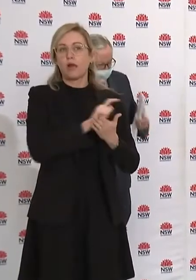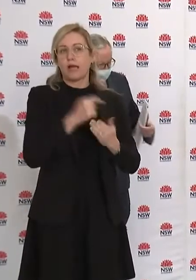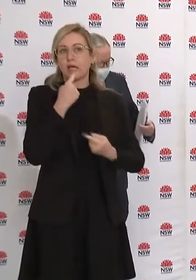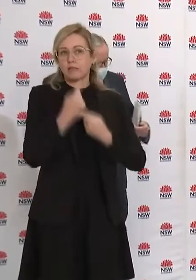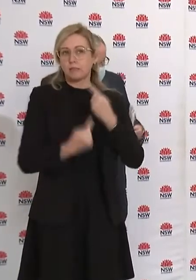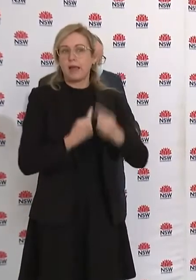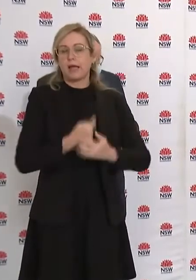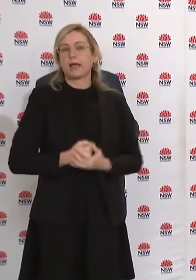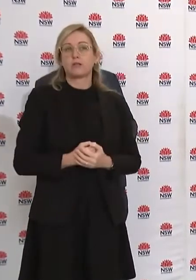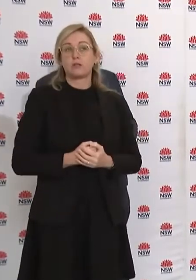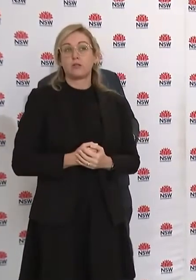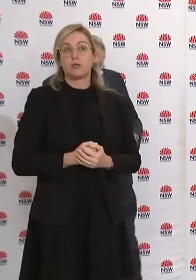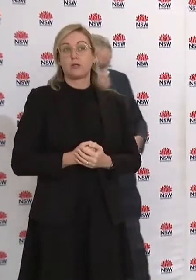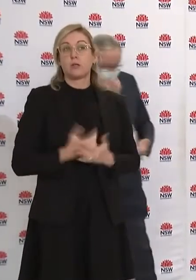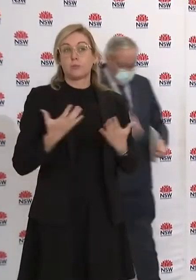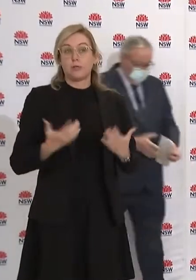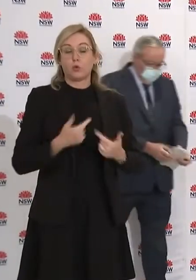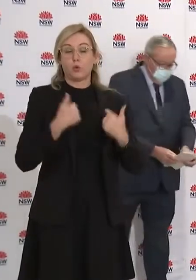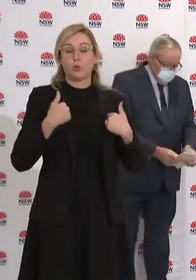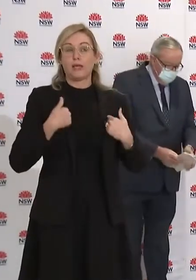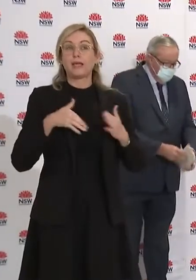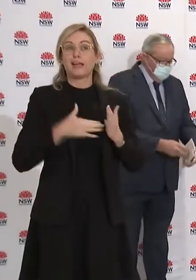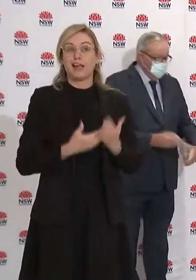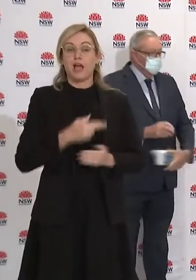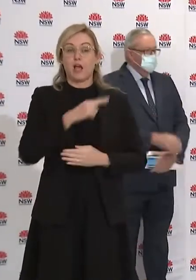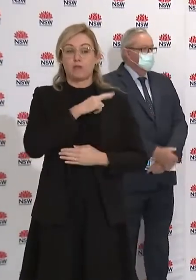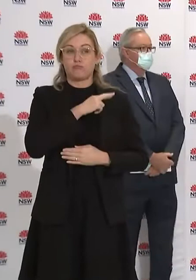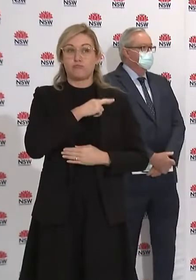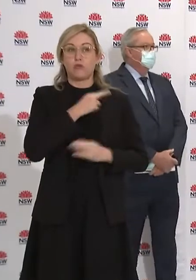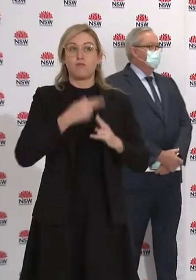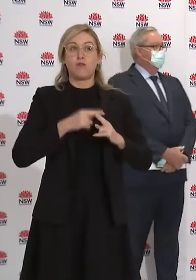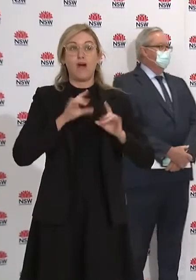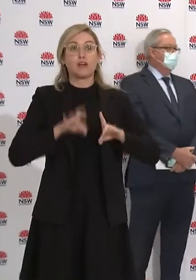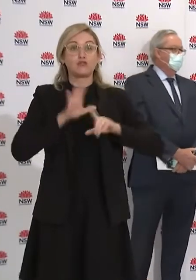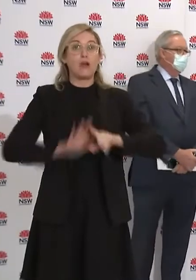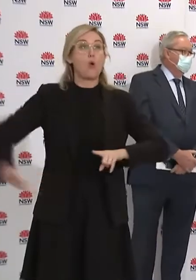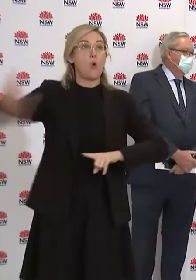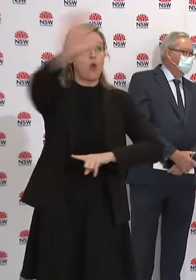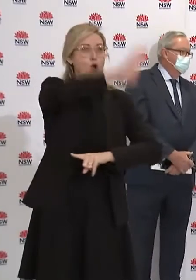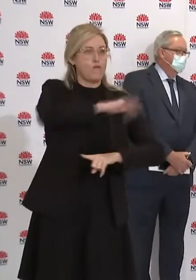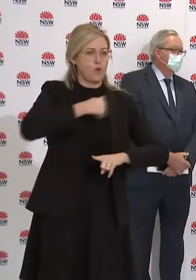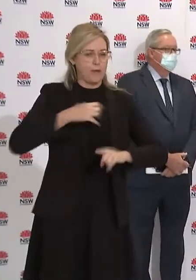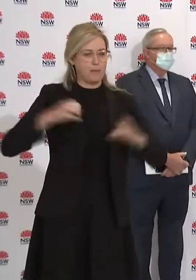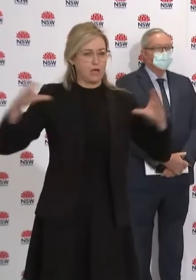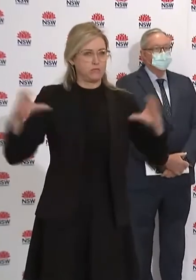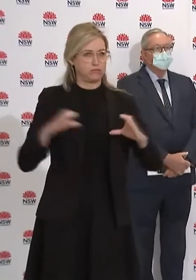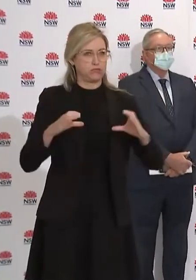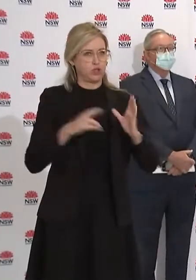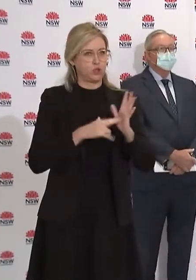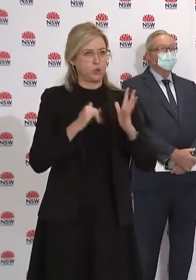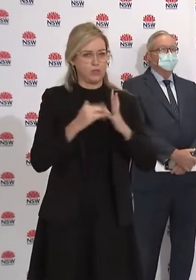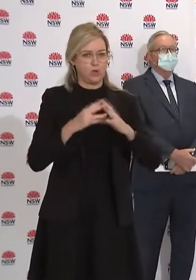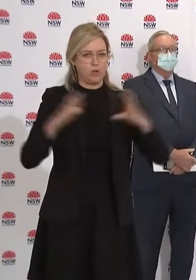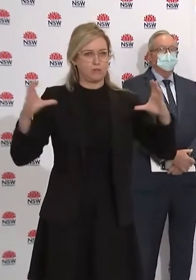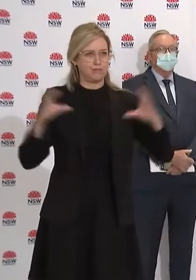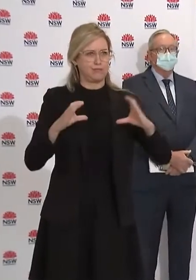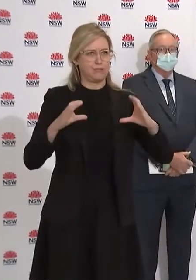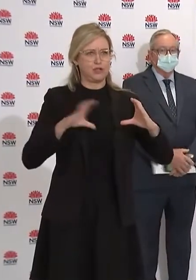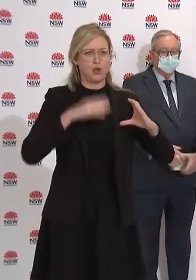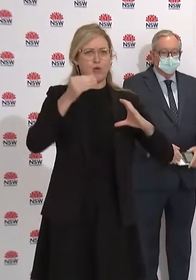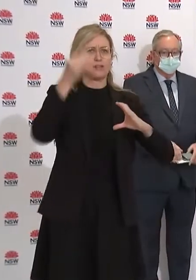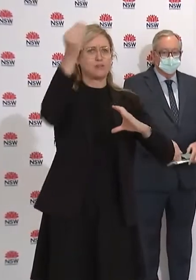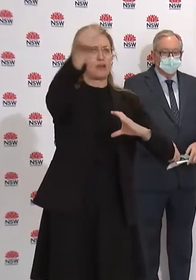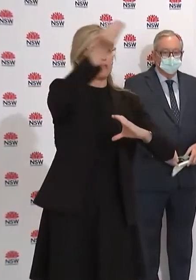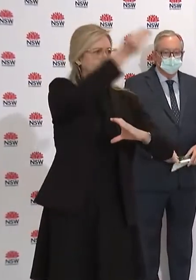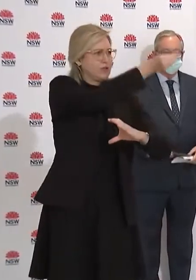have an obligation on behalf of the nation to contain the virus. If we don't contain the virus, there is critical work that goes on between states.